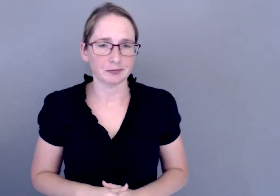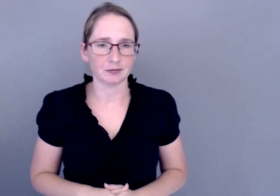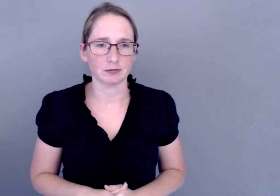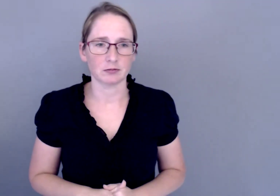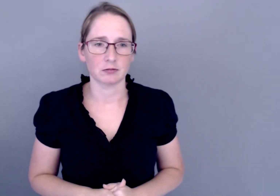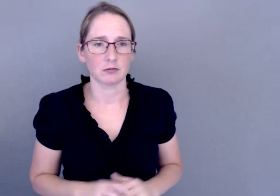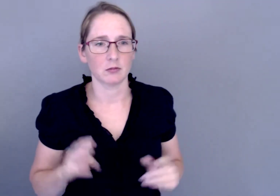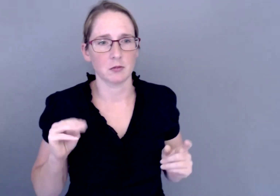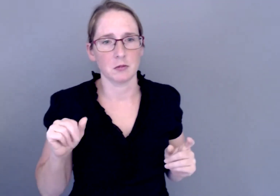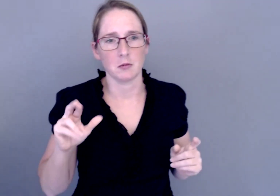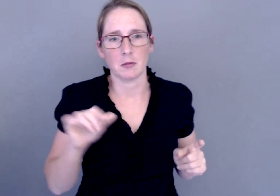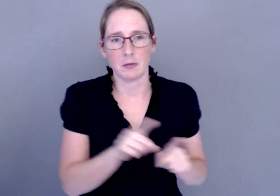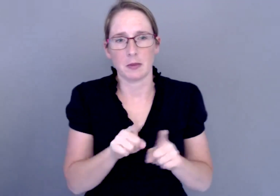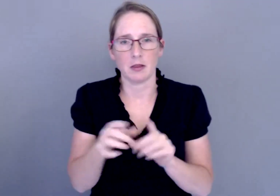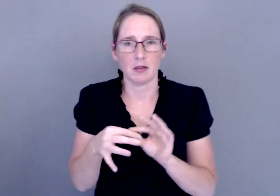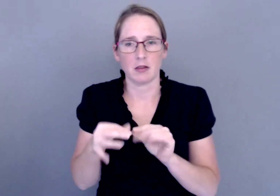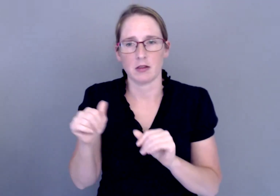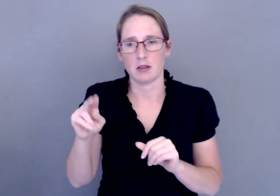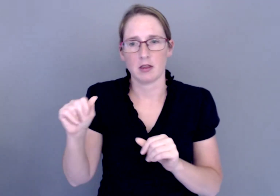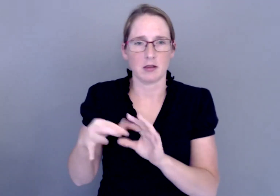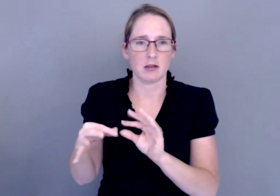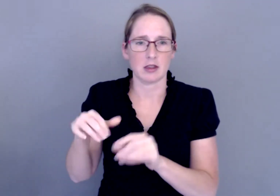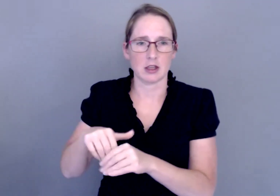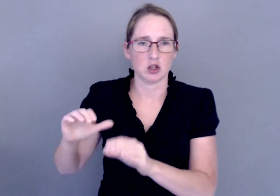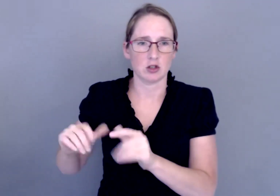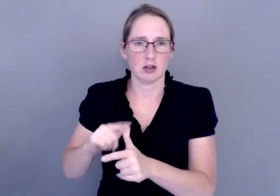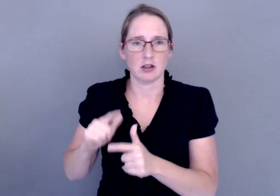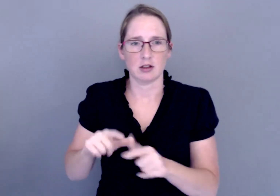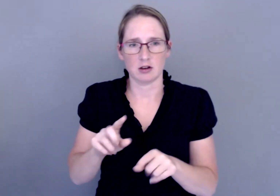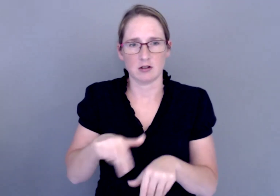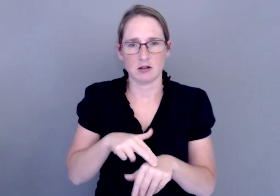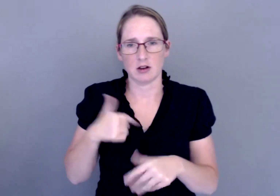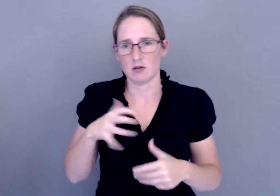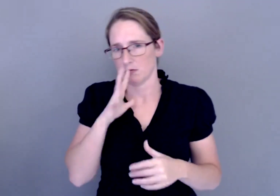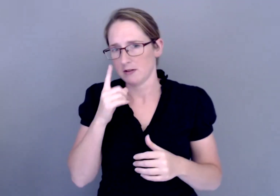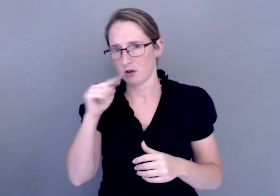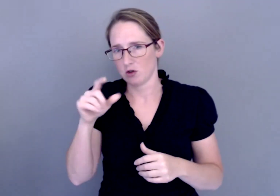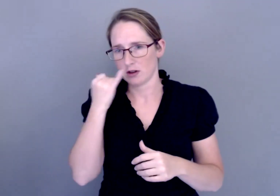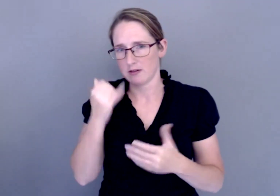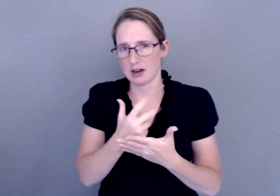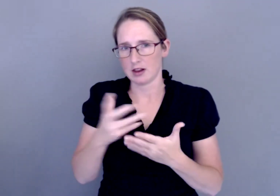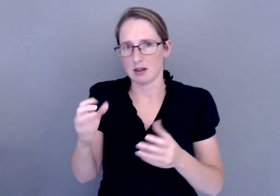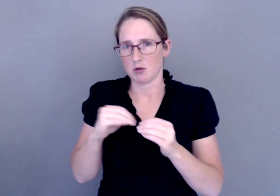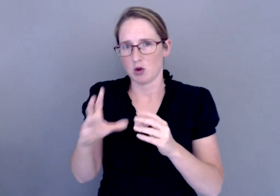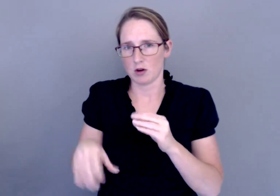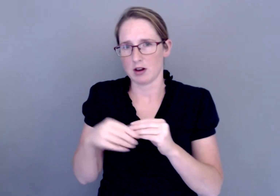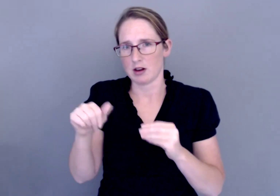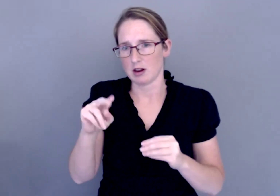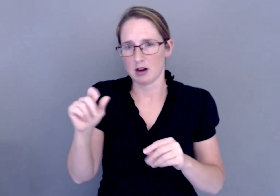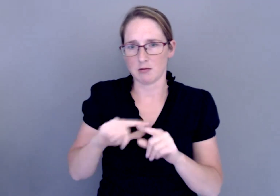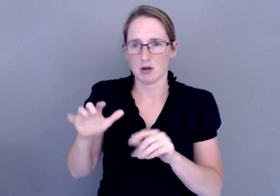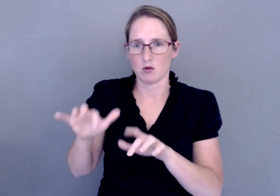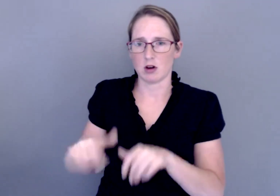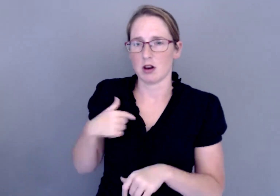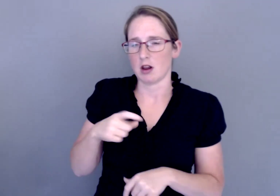I want to lift up what Anna wrote in the chat. And then, of course, Anna, I don't want to speak for you if there's anything more you want to add, but what was written is,